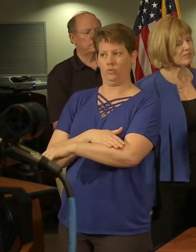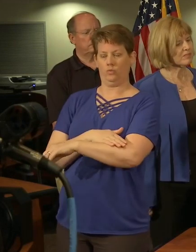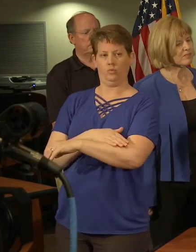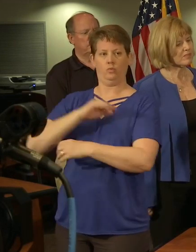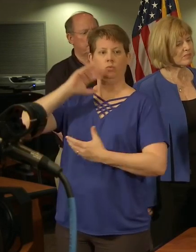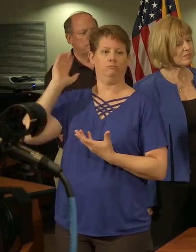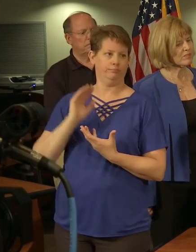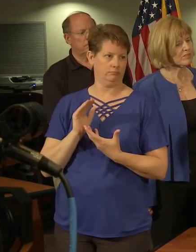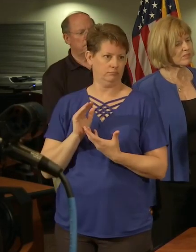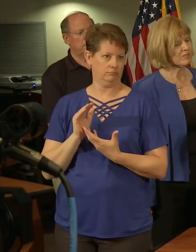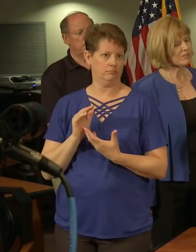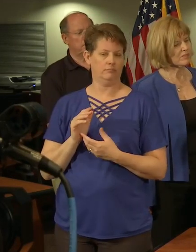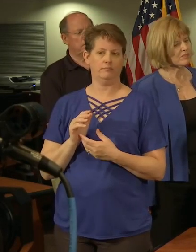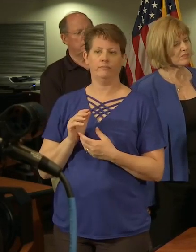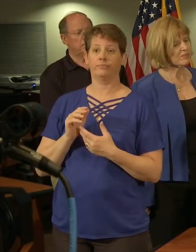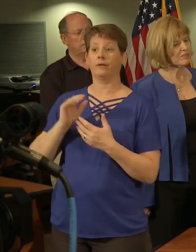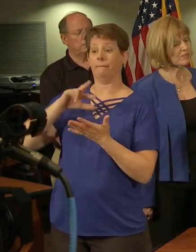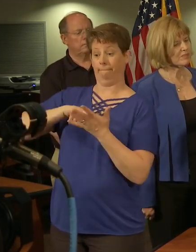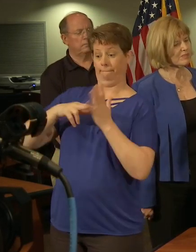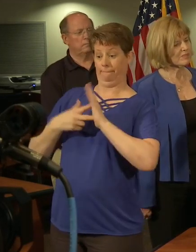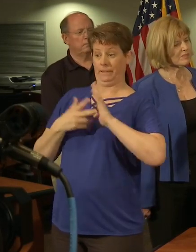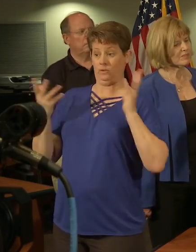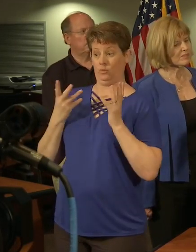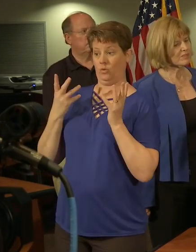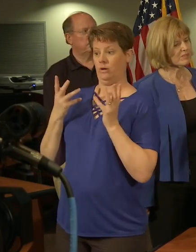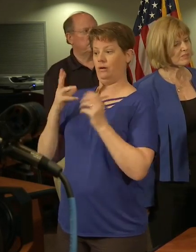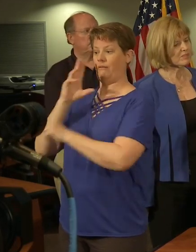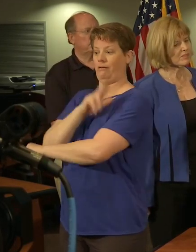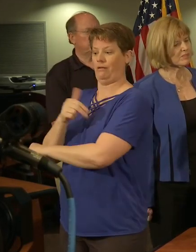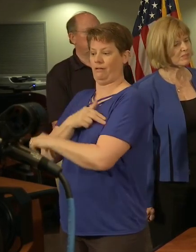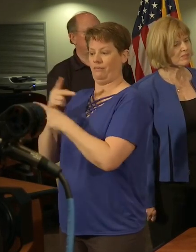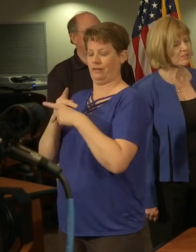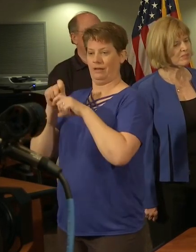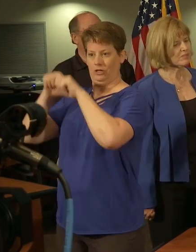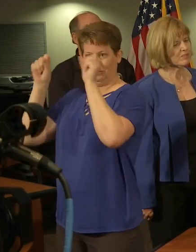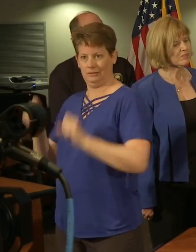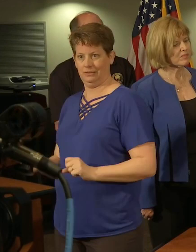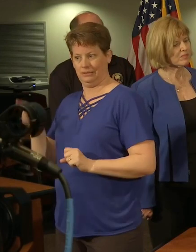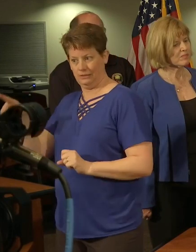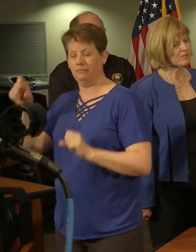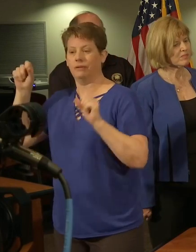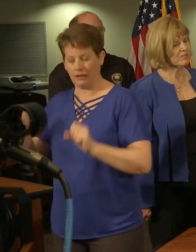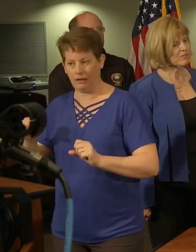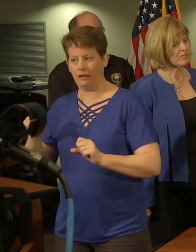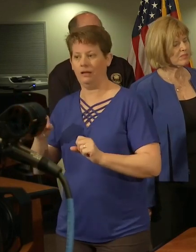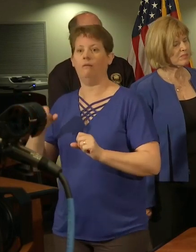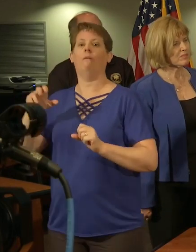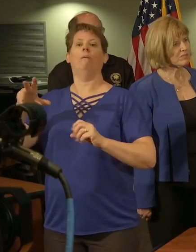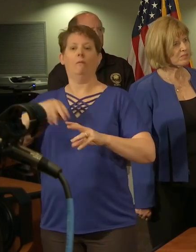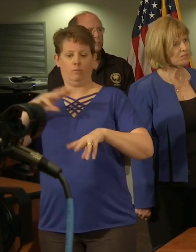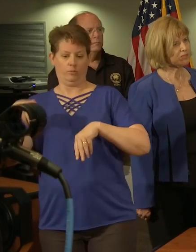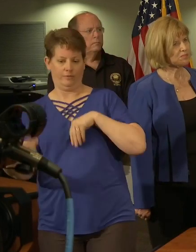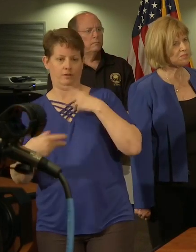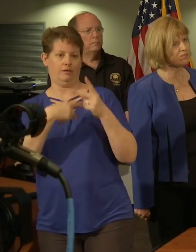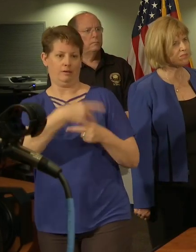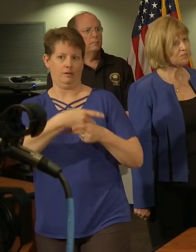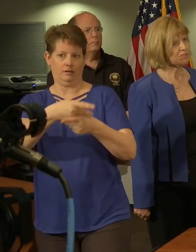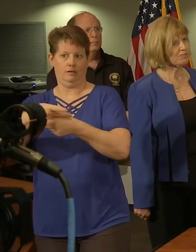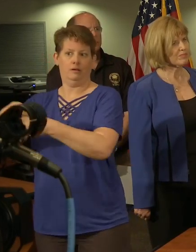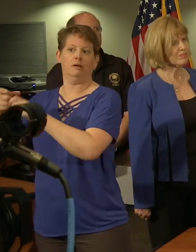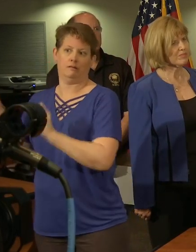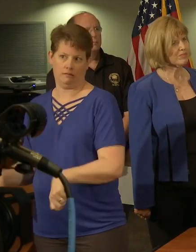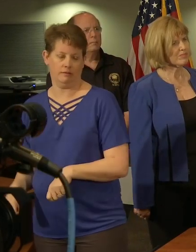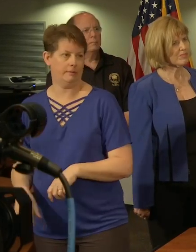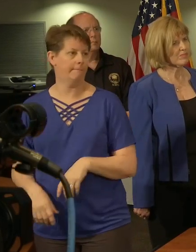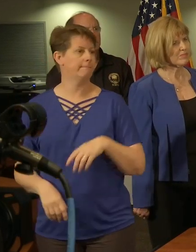and that will allow our healthcare system to more slowly absorb the cases and to provide care for those who need it most. What do you